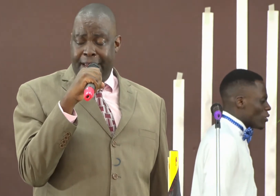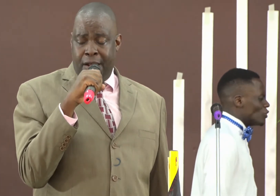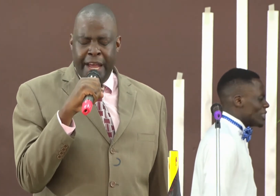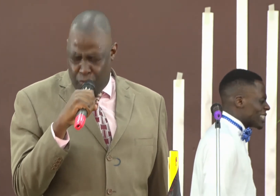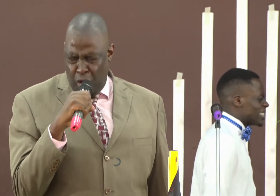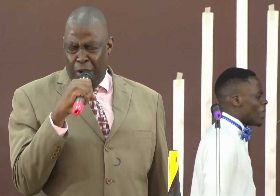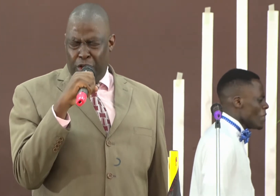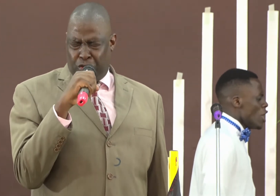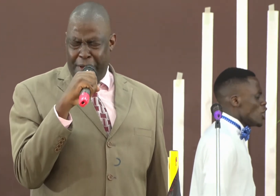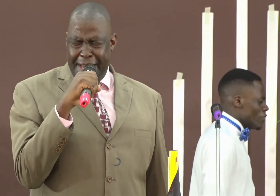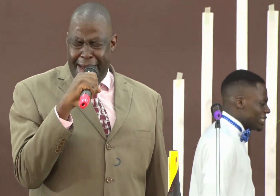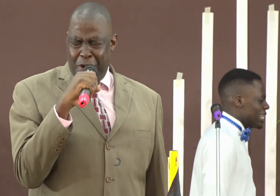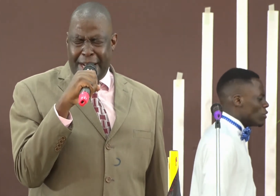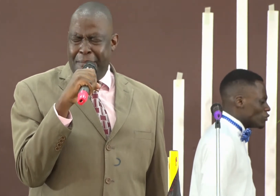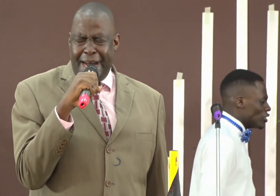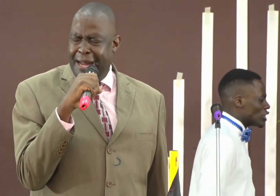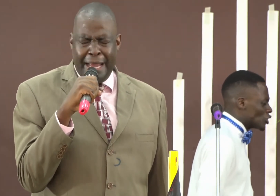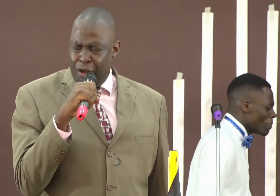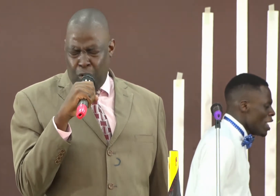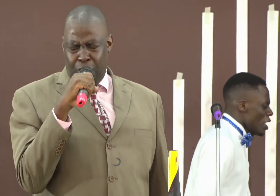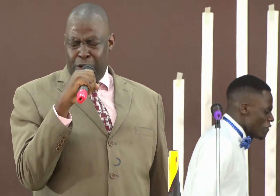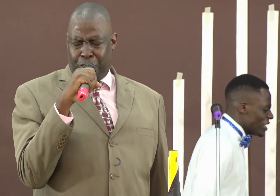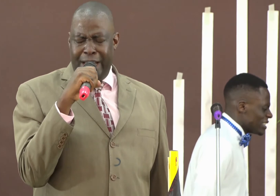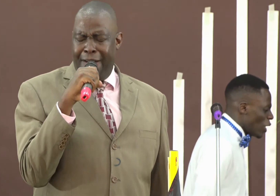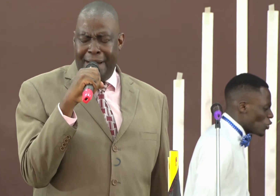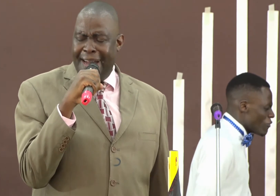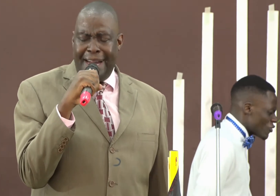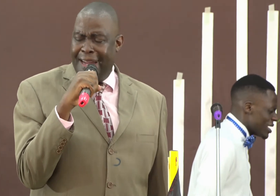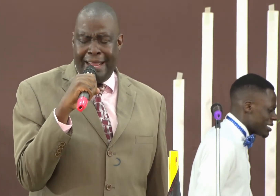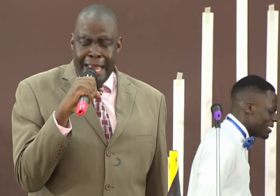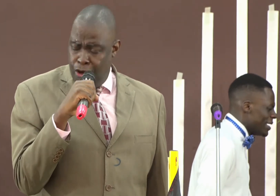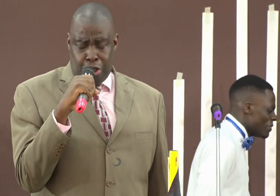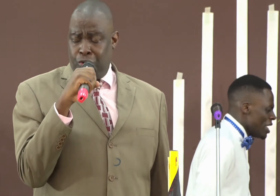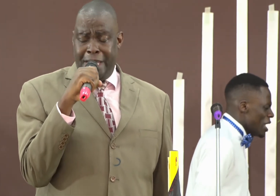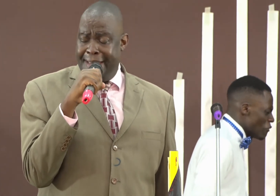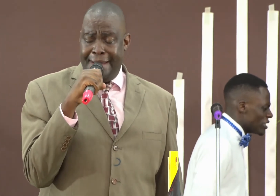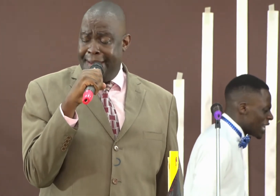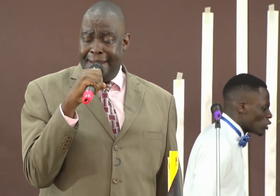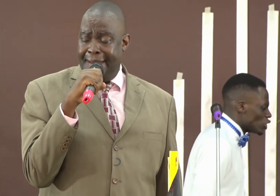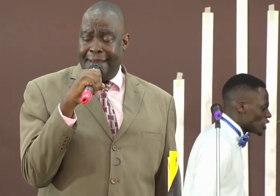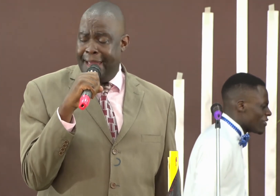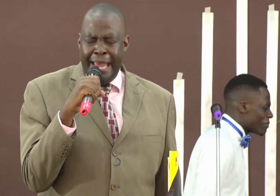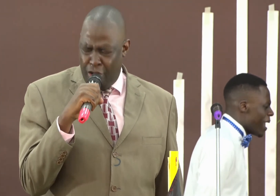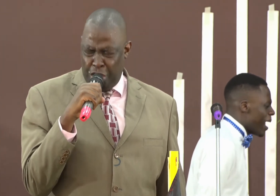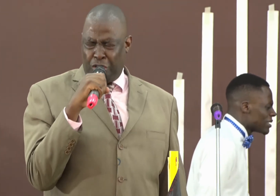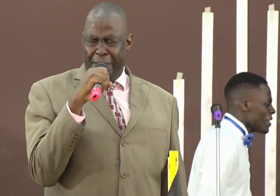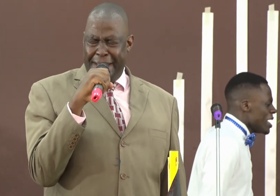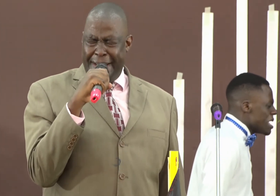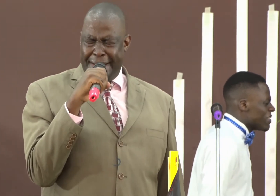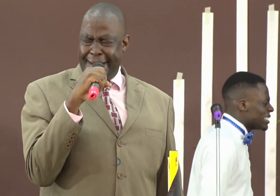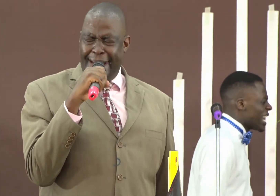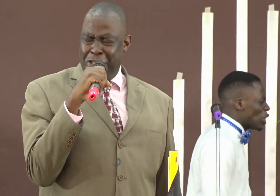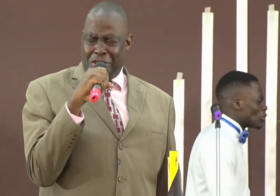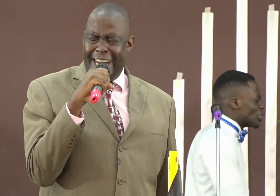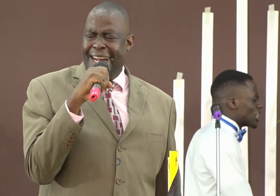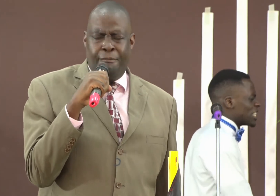zafe wovo tubera mukama wovo tuyamba otubere otubere